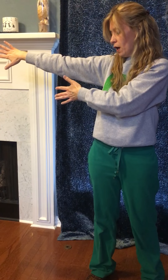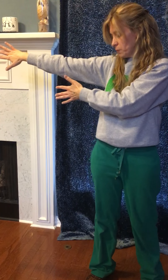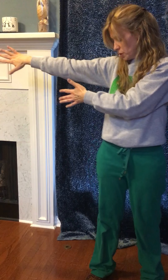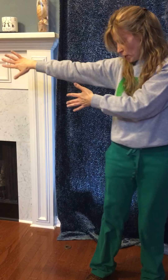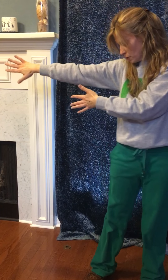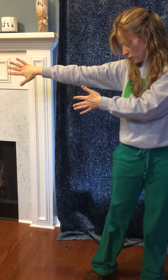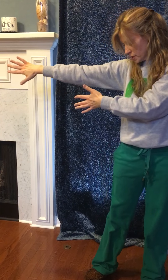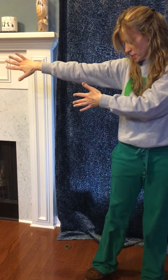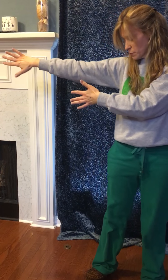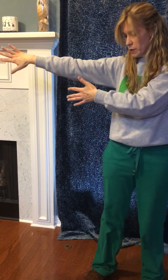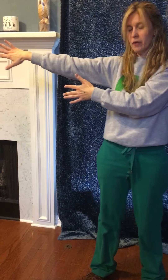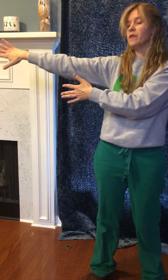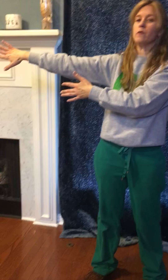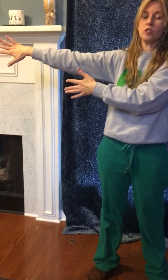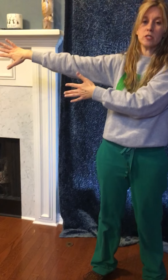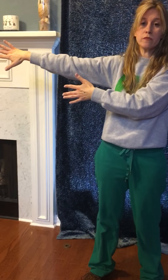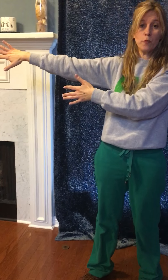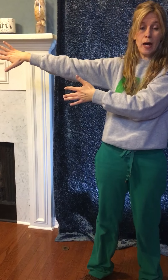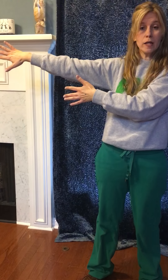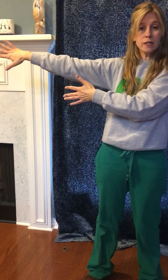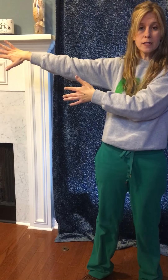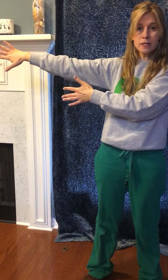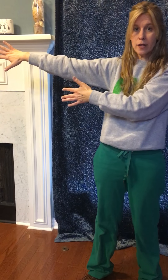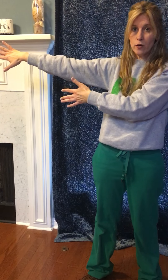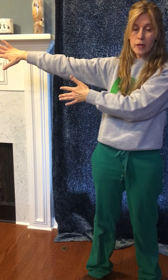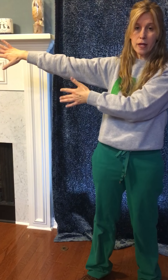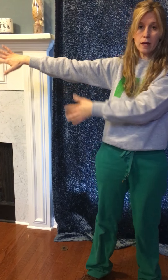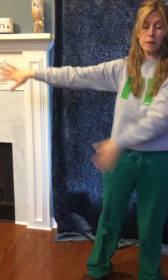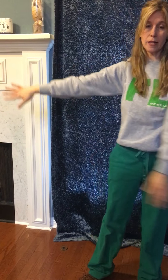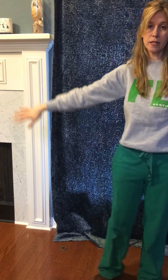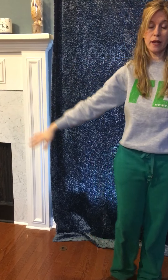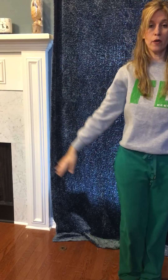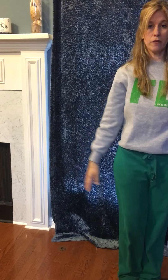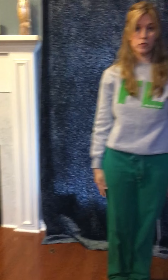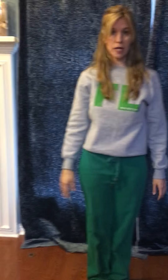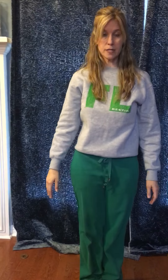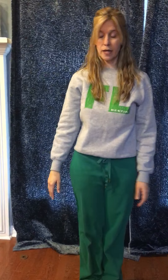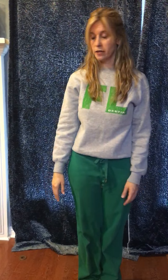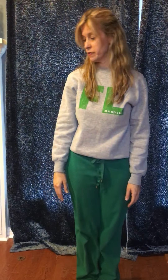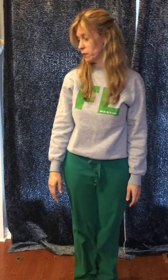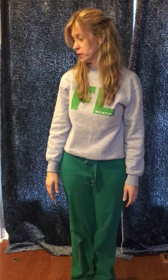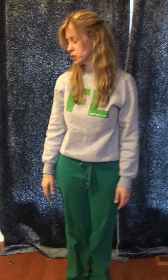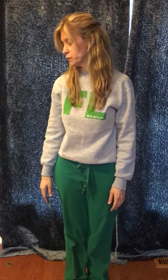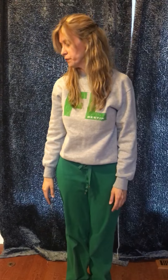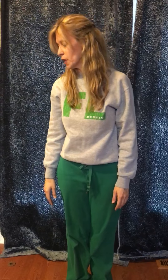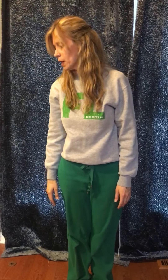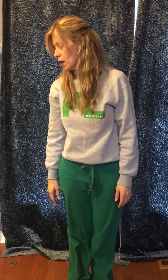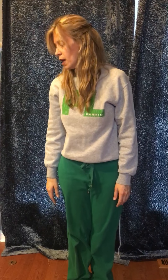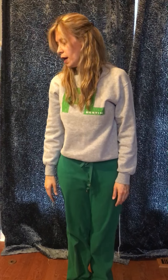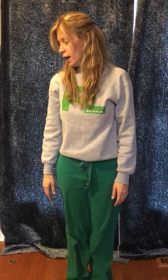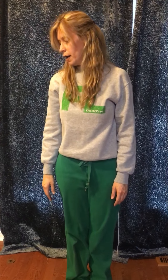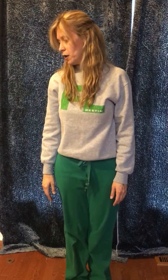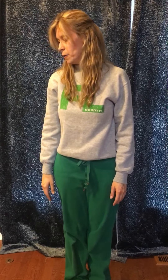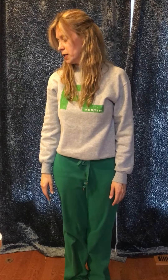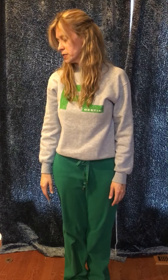And the primary reason I split my feet was just for balance. So they can come back together after that sign if they want to. Stone